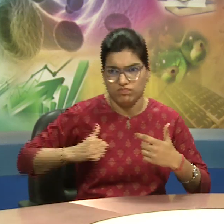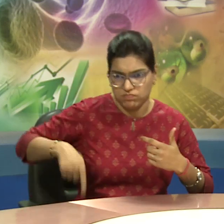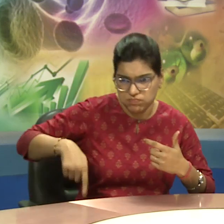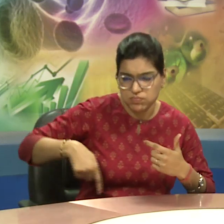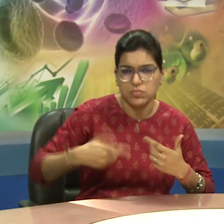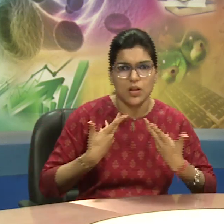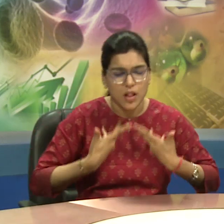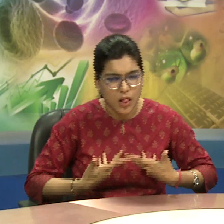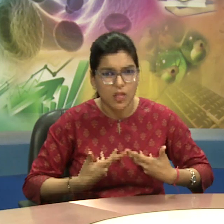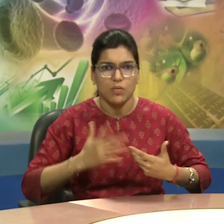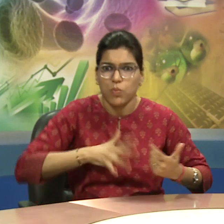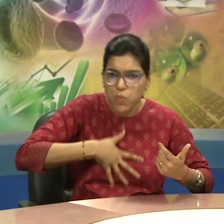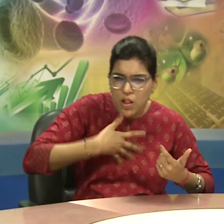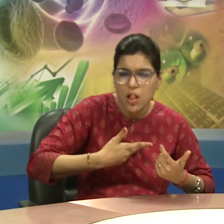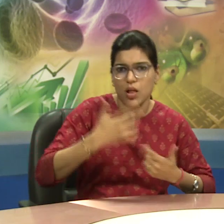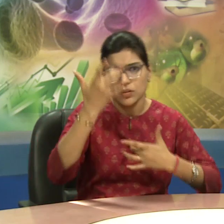take precautions